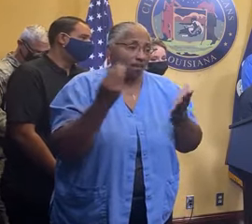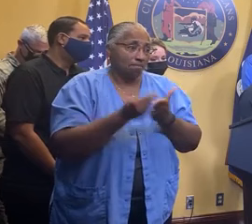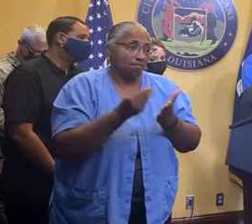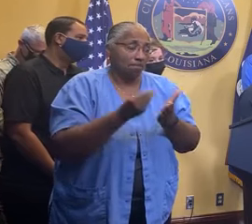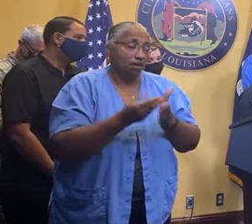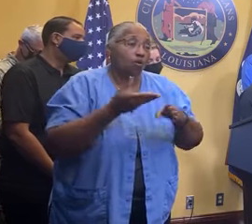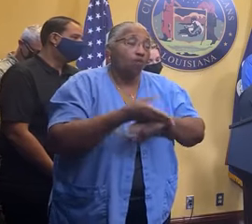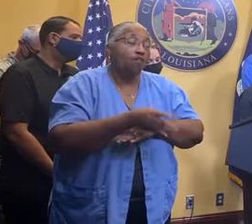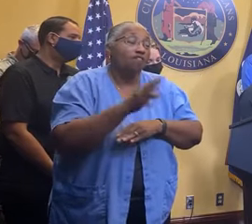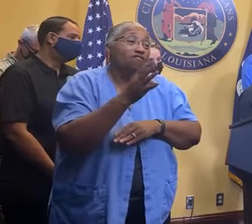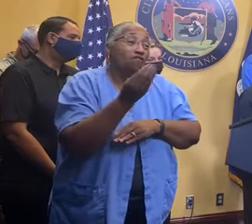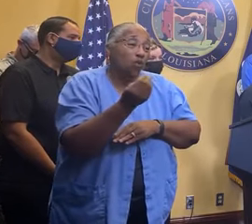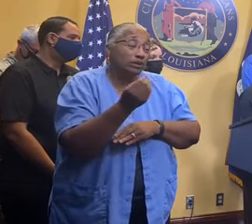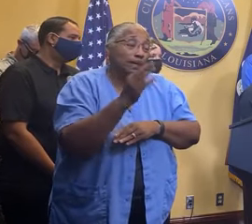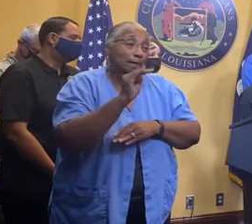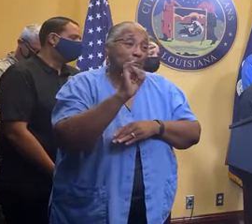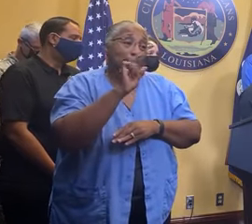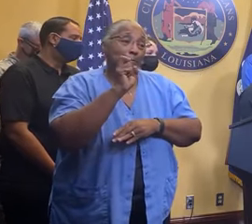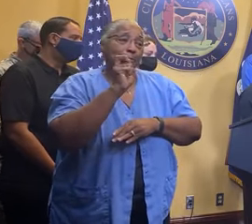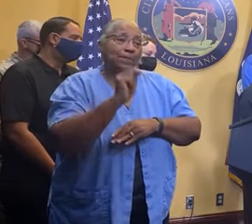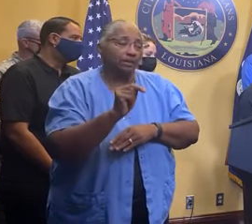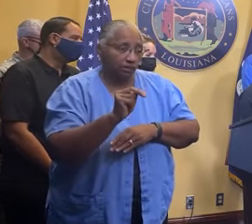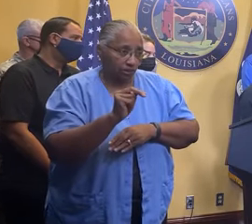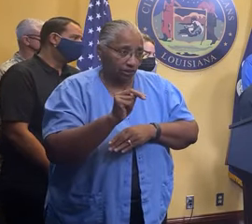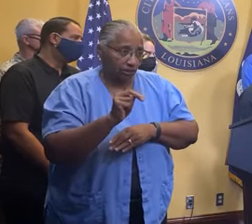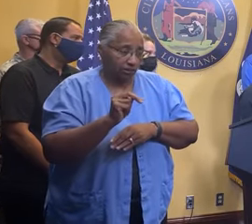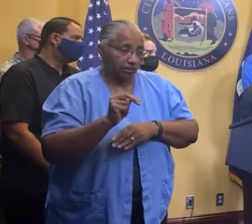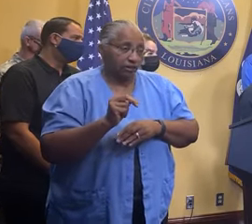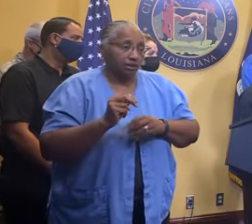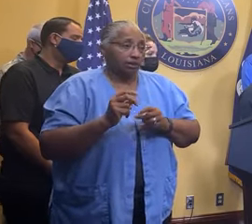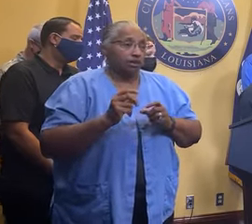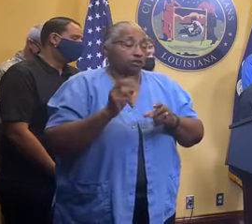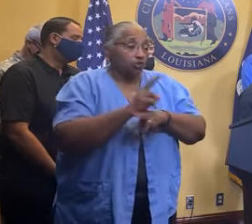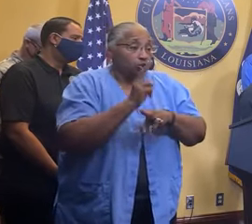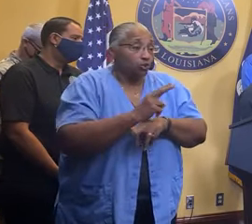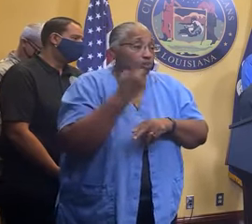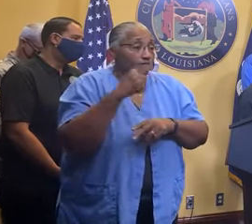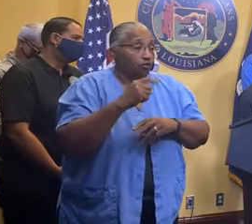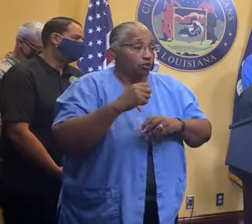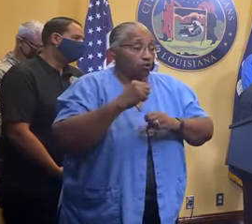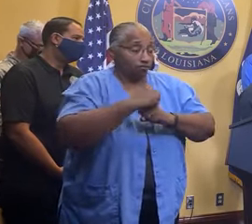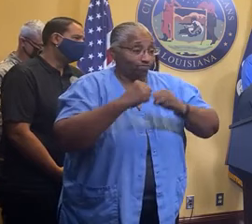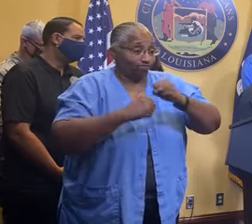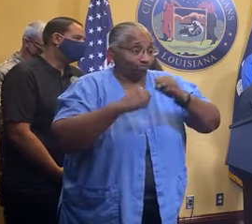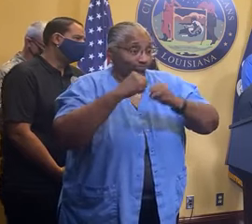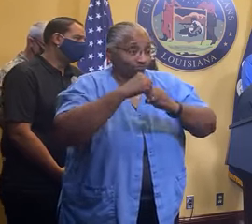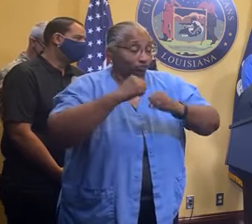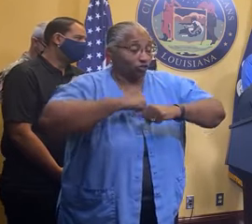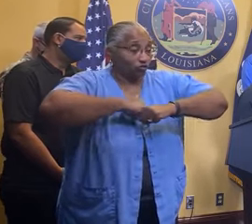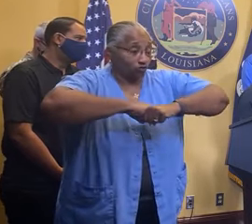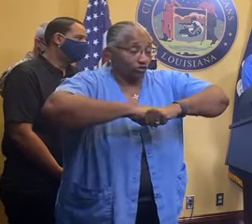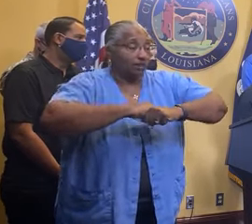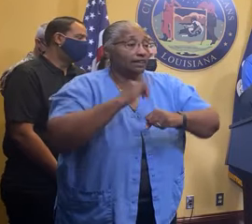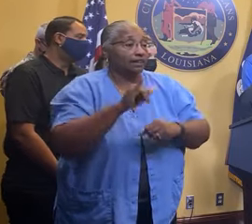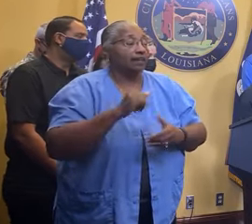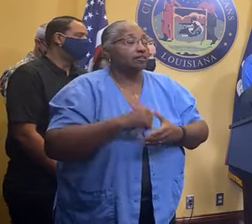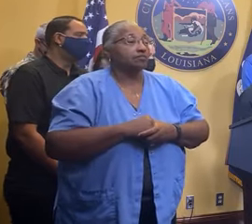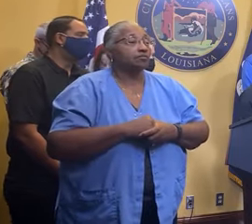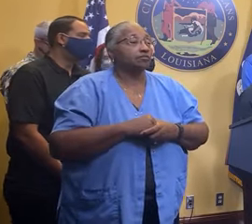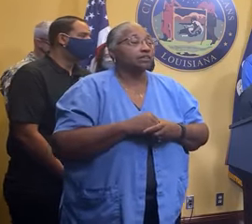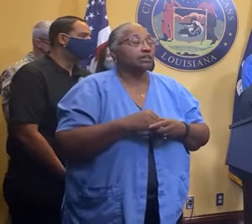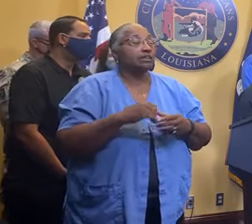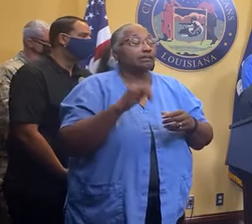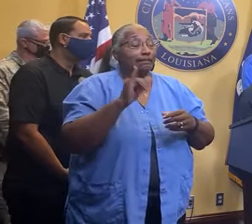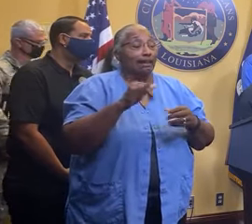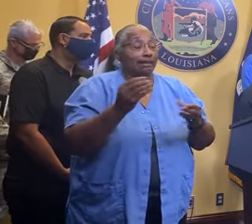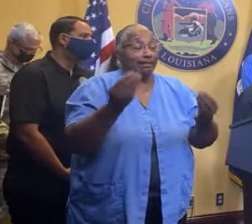been invested in our levee protection system. We have more technology and science in terms of its advancement that gives